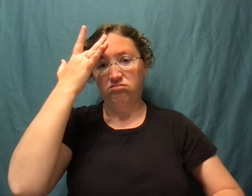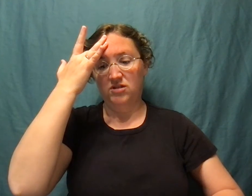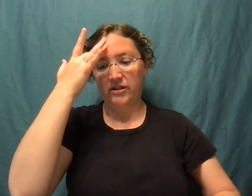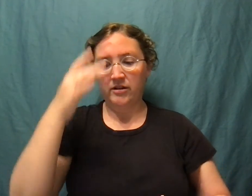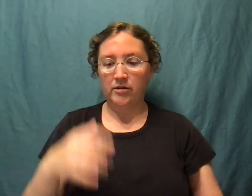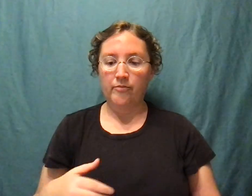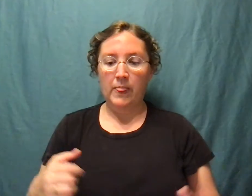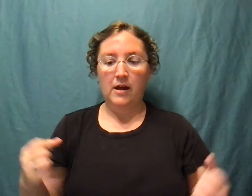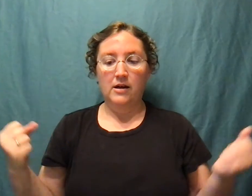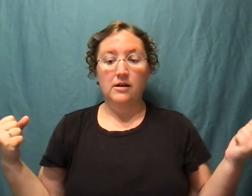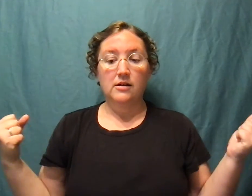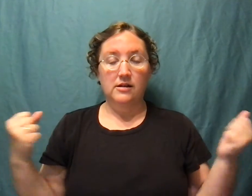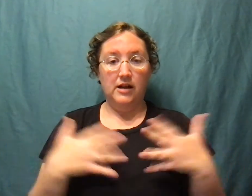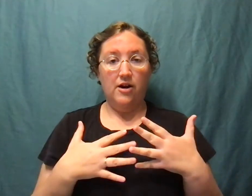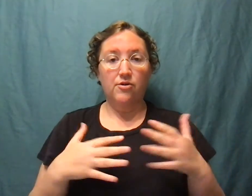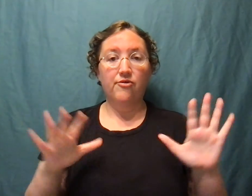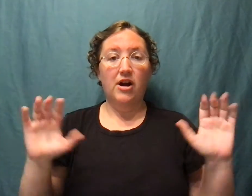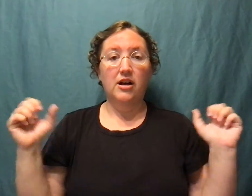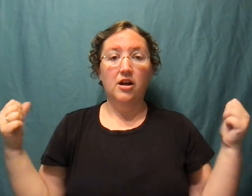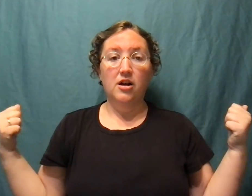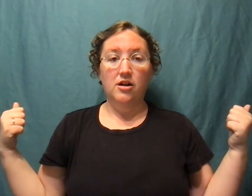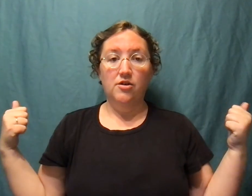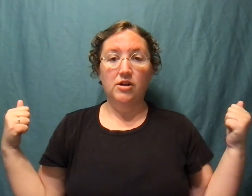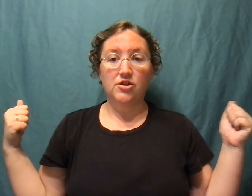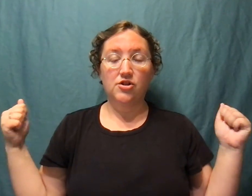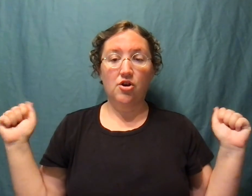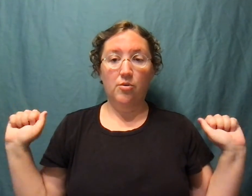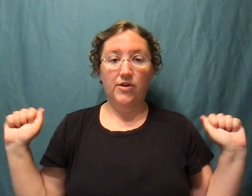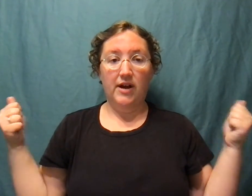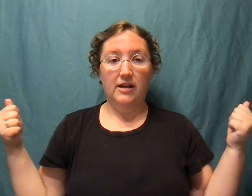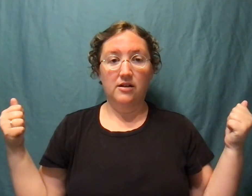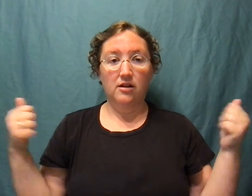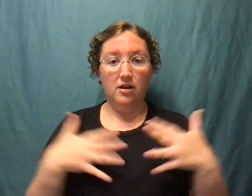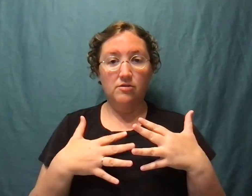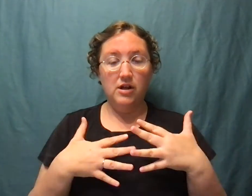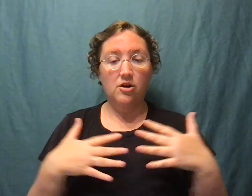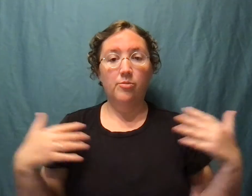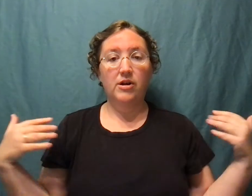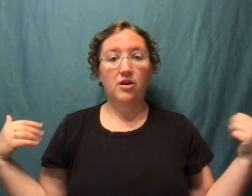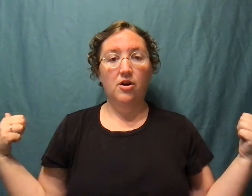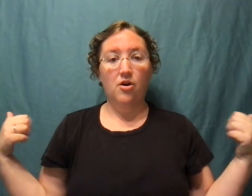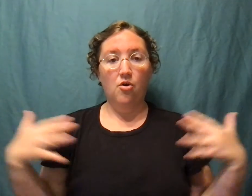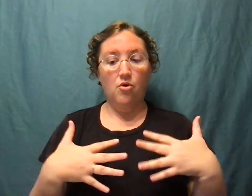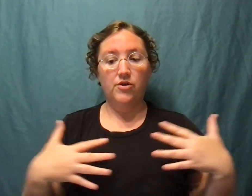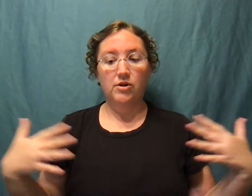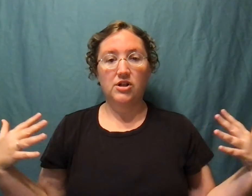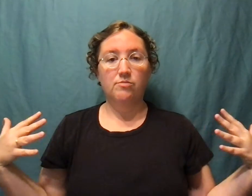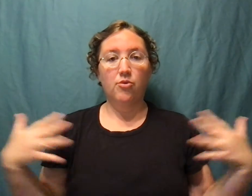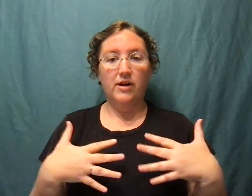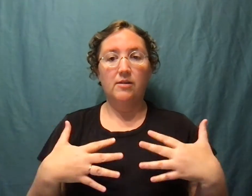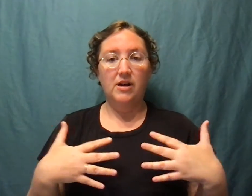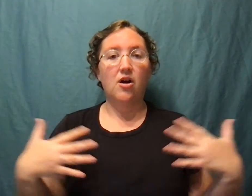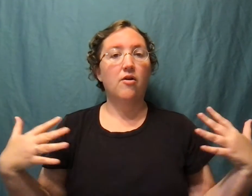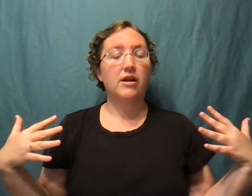Sick. Scared or afraid. You can start with your hands closed and open, or you could just bring them in already